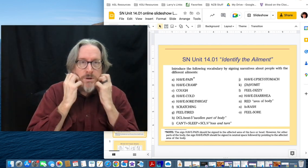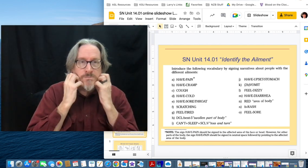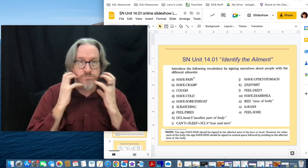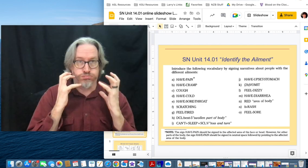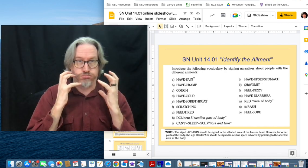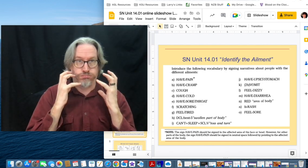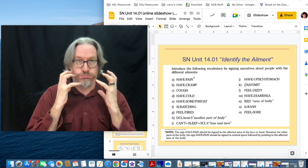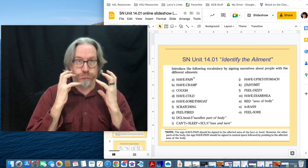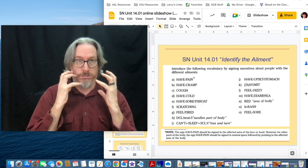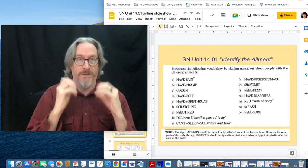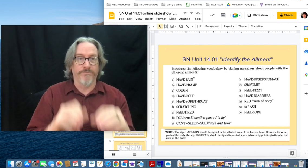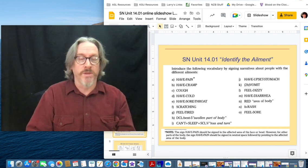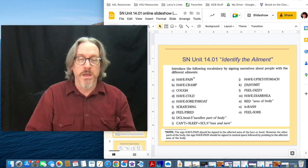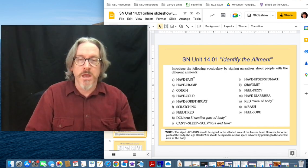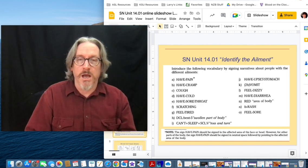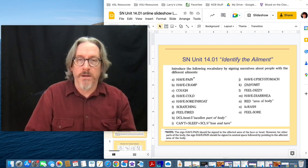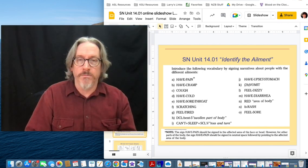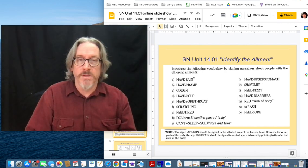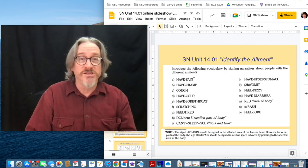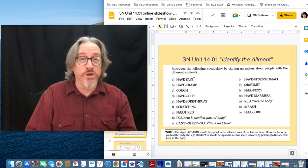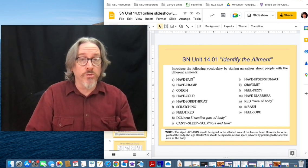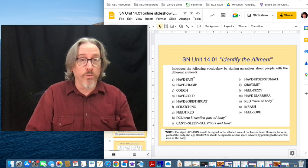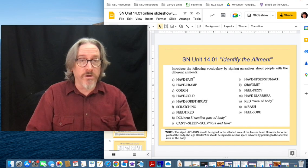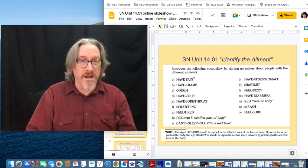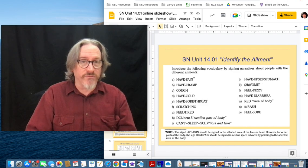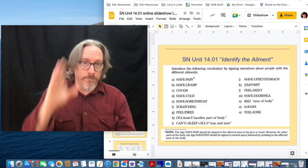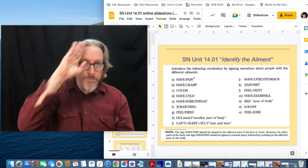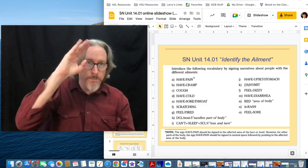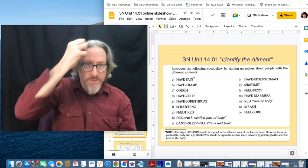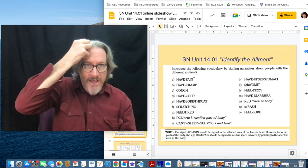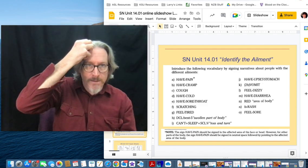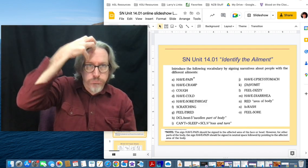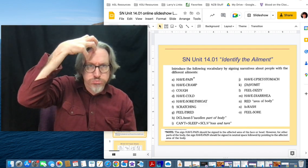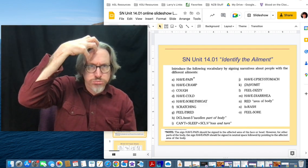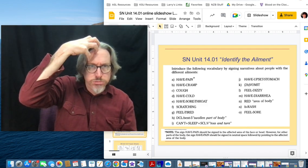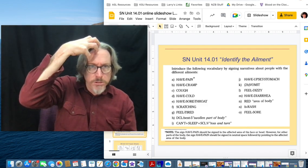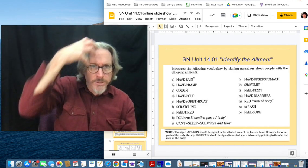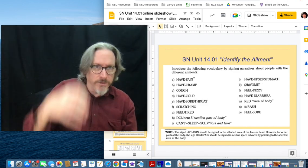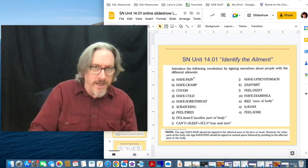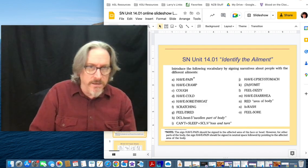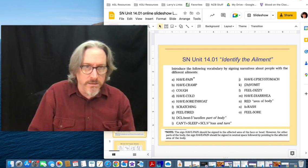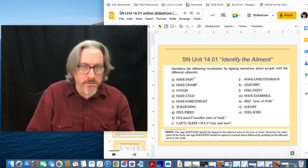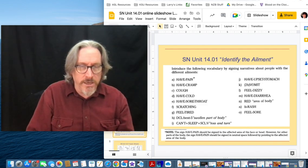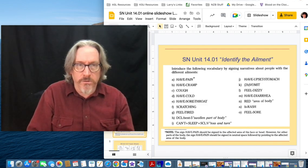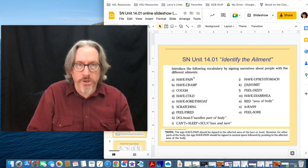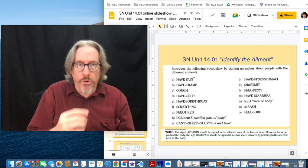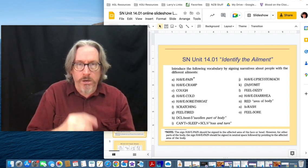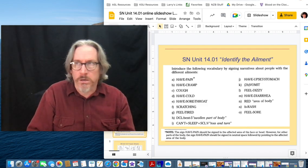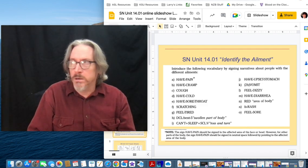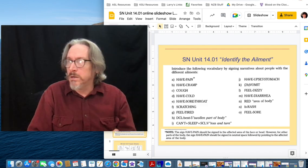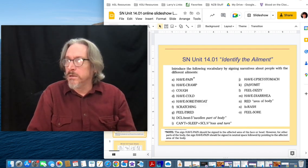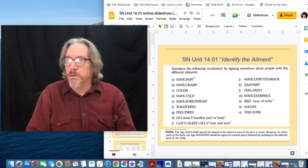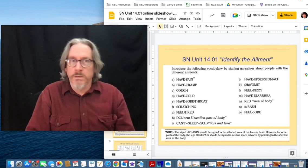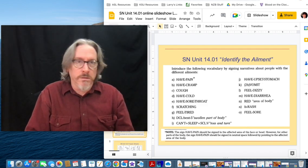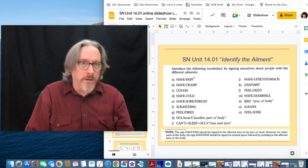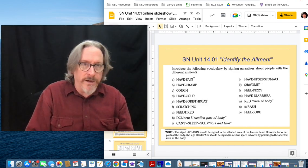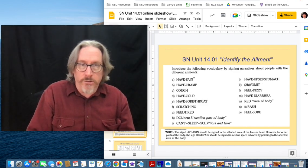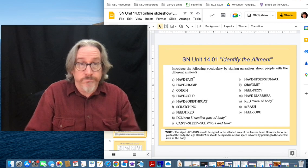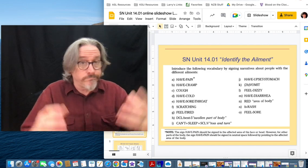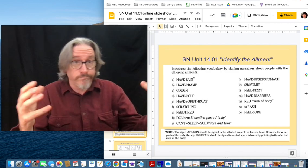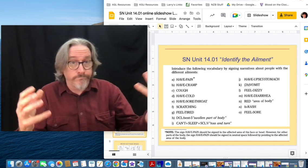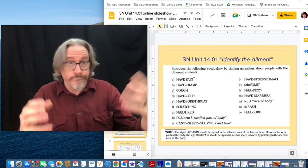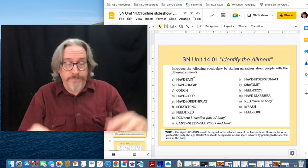have mumps, right? So wherever, bump on the head, you get, your,